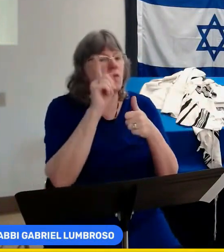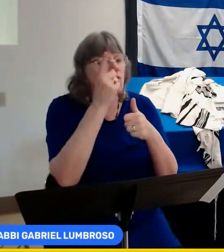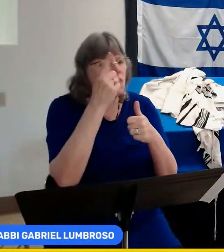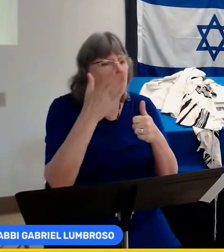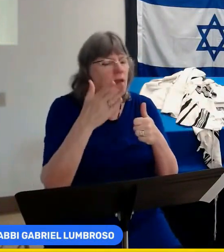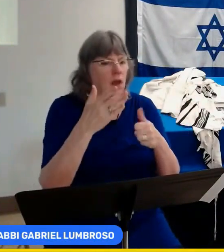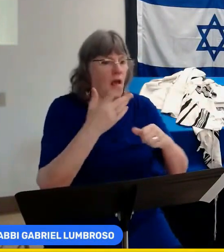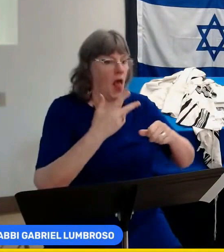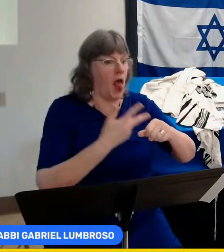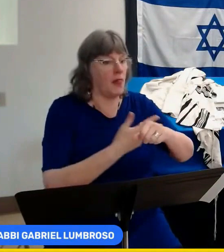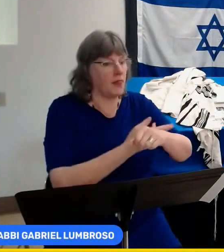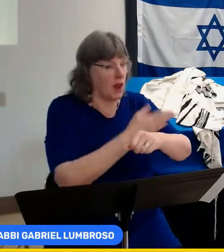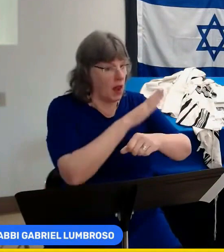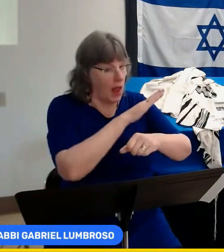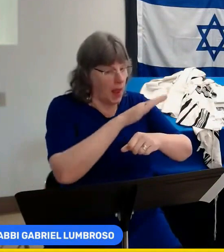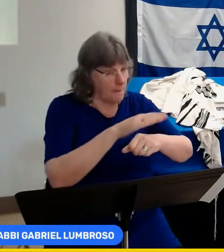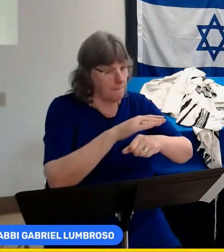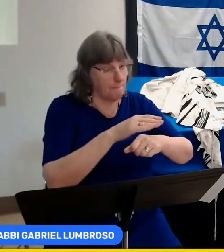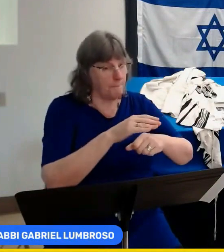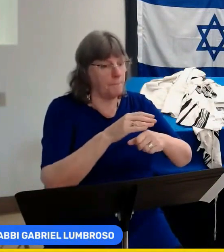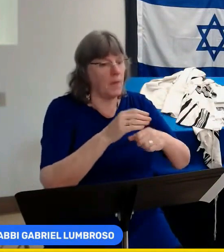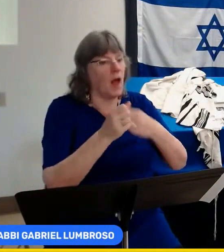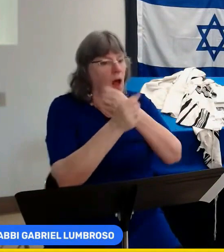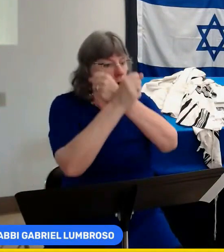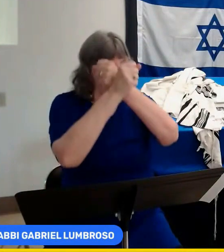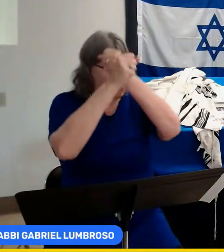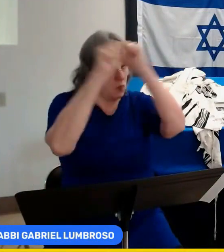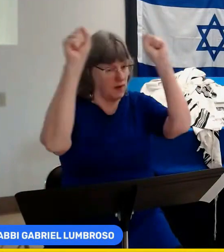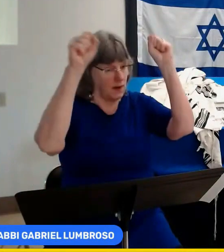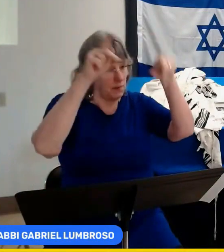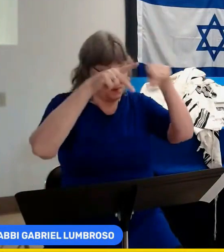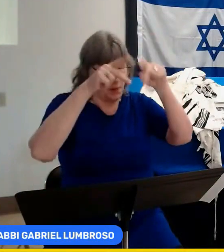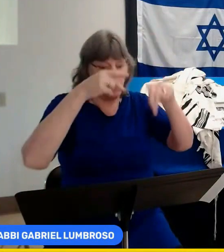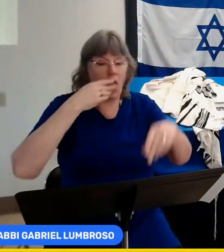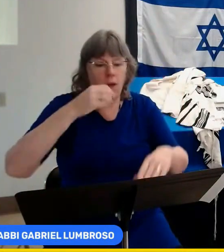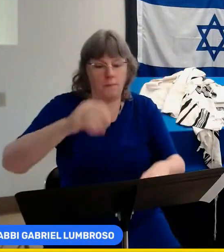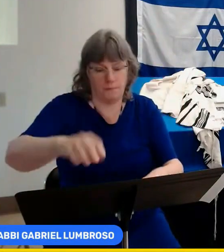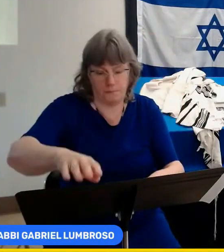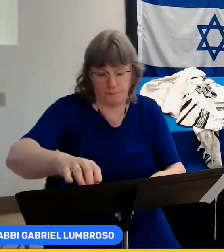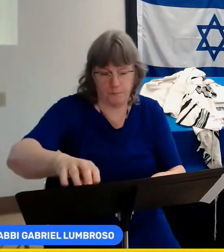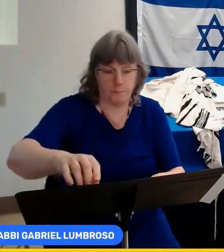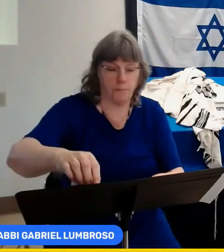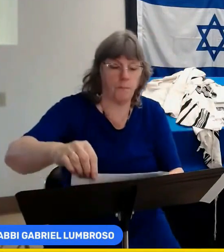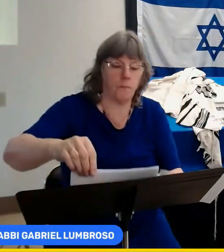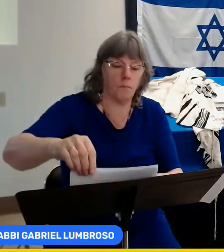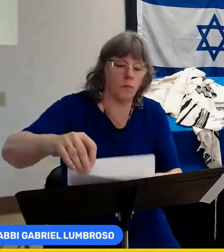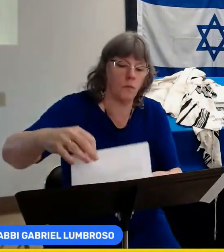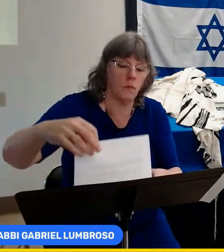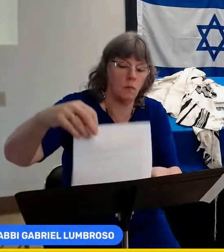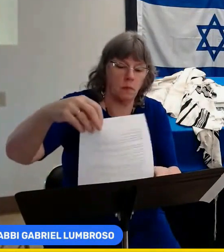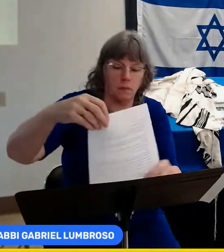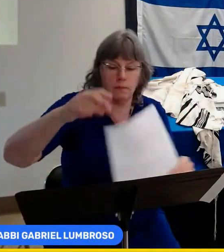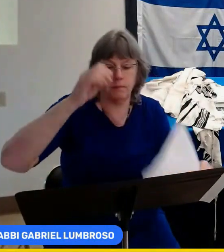There is no other command on the Torah to observe, to get rid of. Only one.